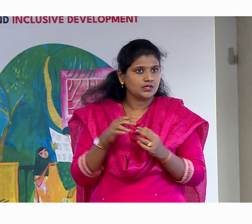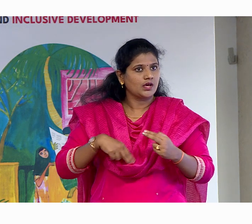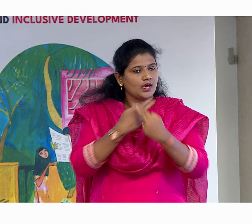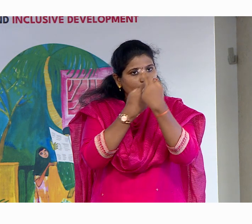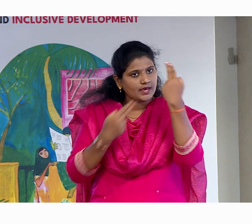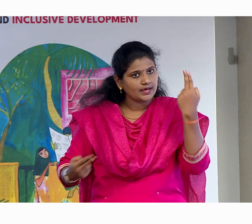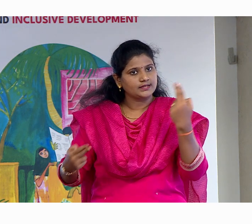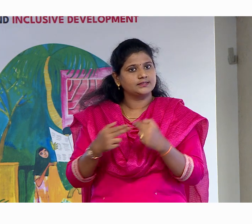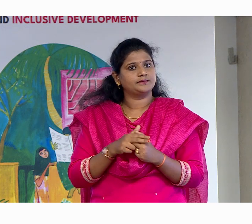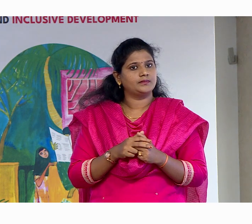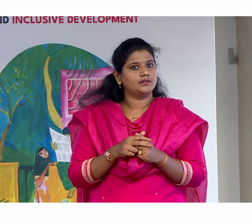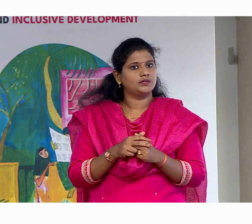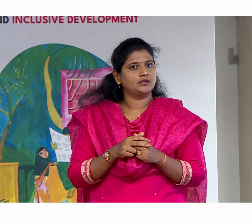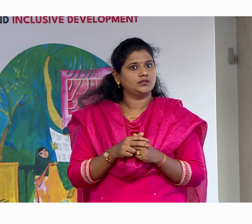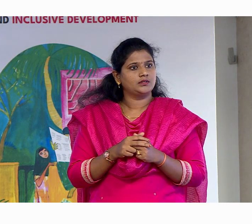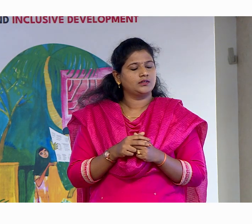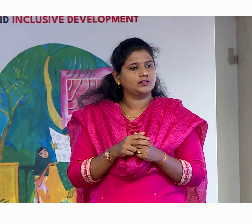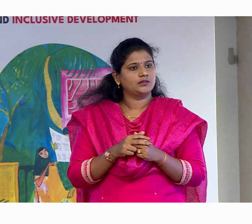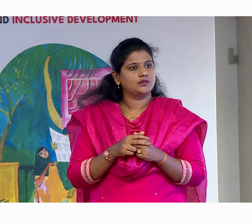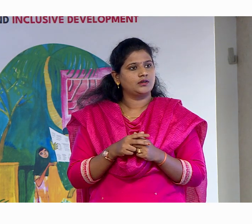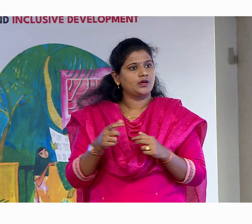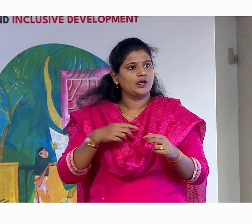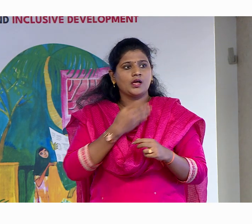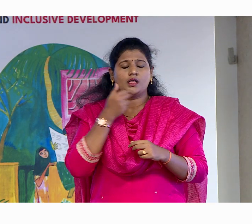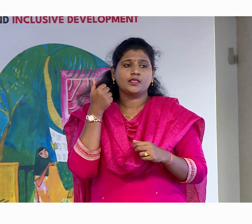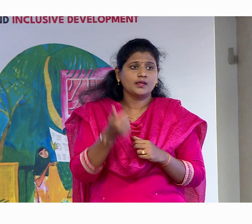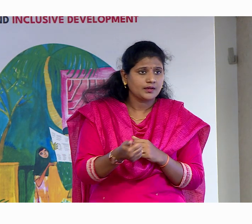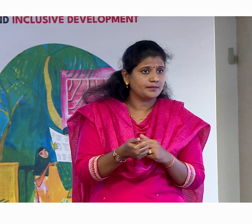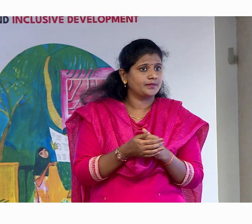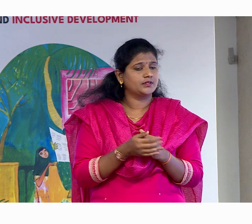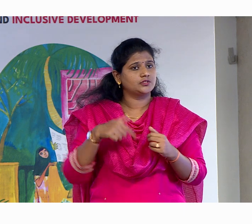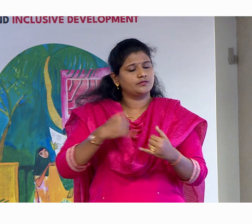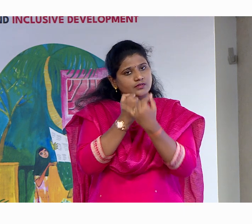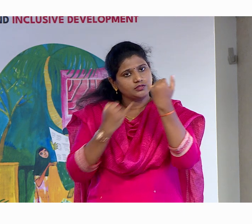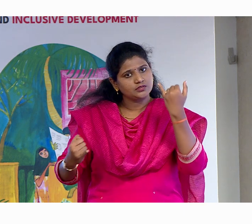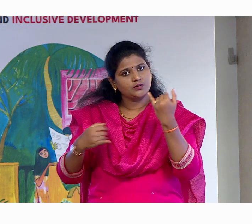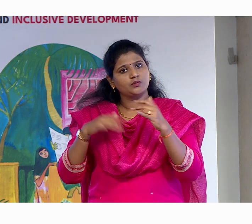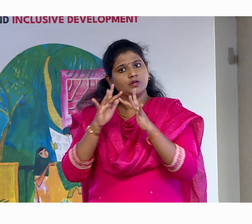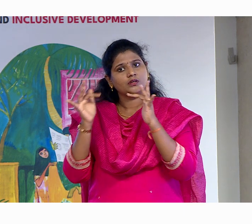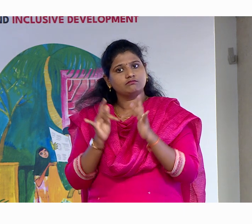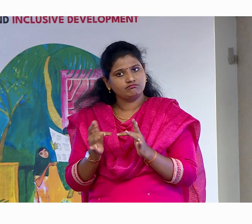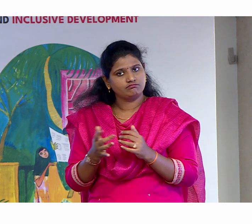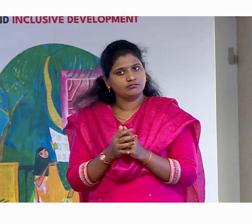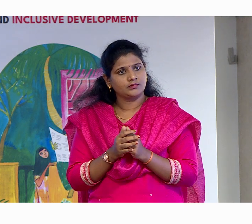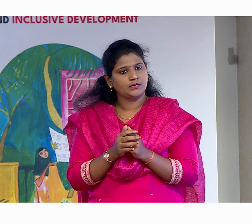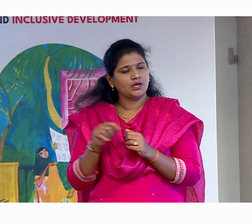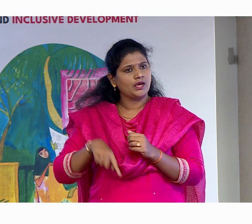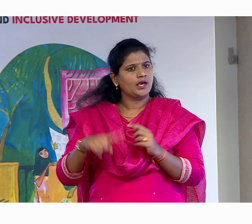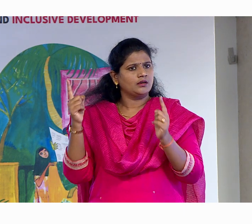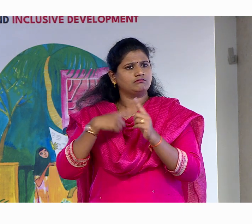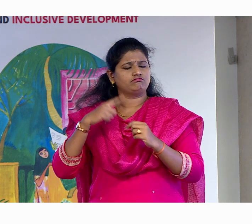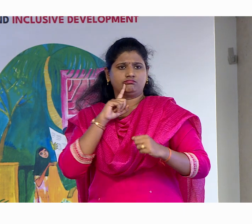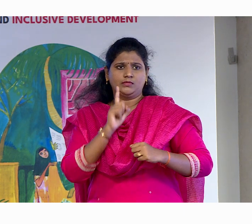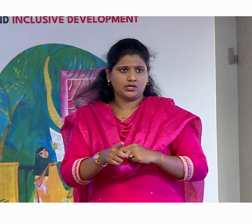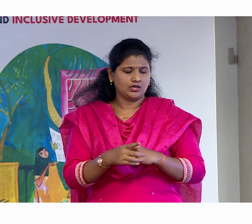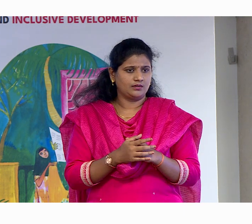you'll find in the centre of the gallery. And most of the rooms end with a serialised story of an implementation project. It didn't all come out of John's